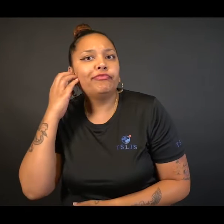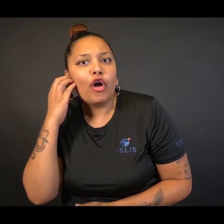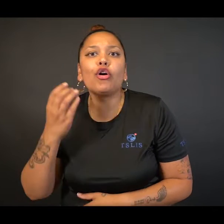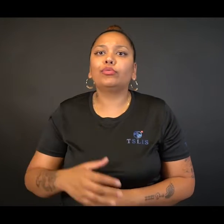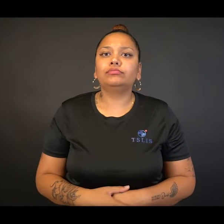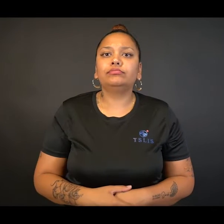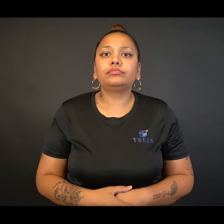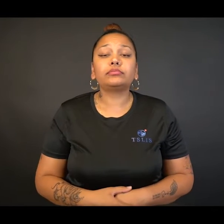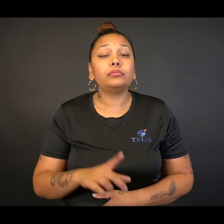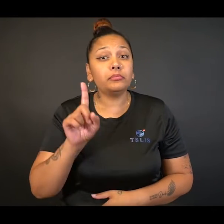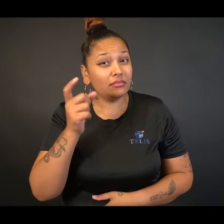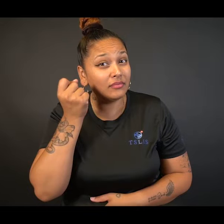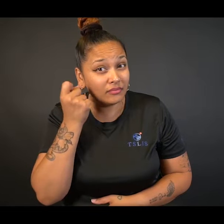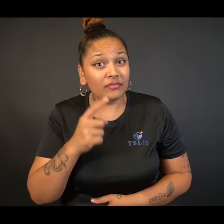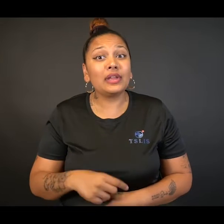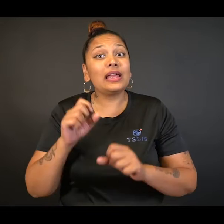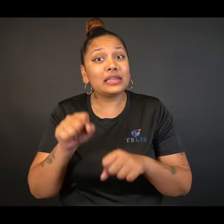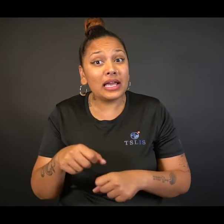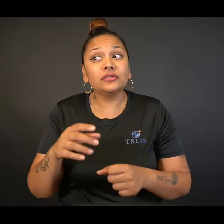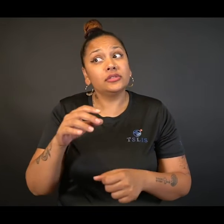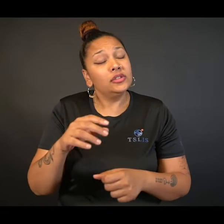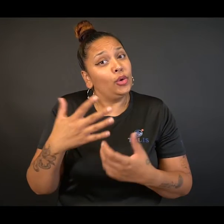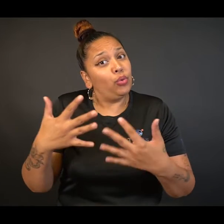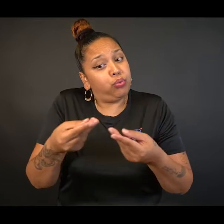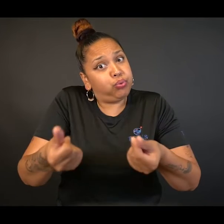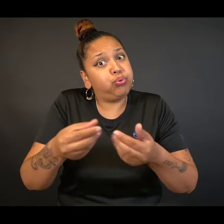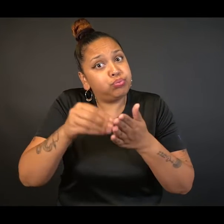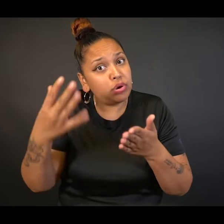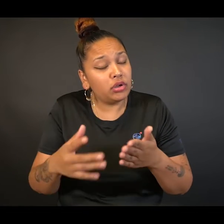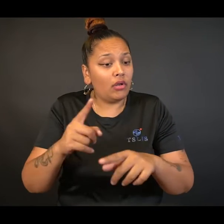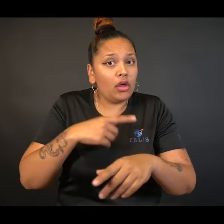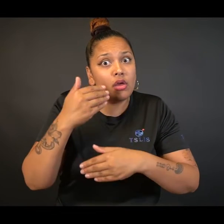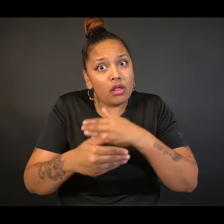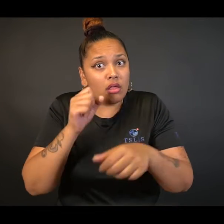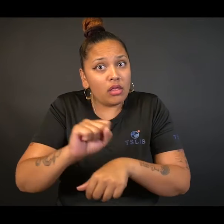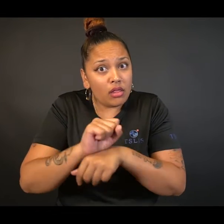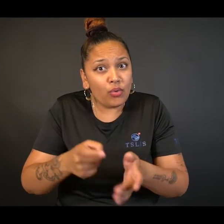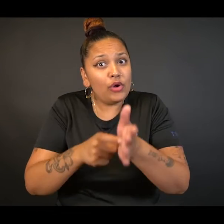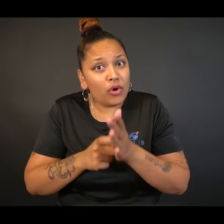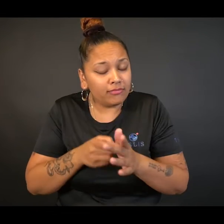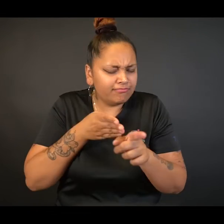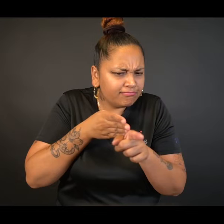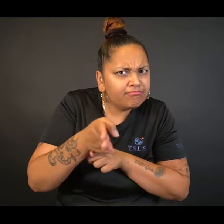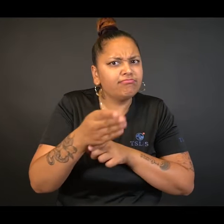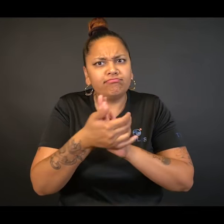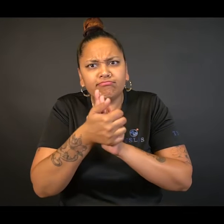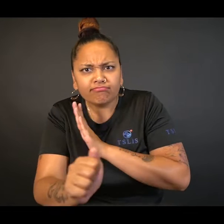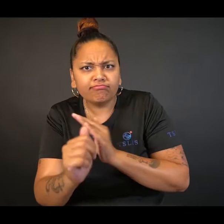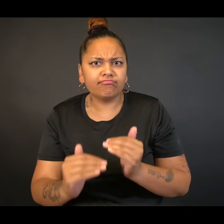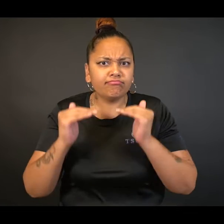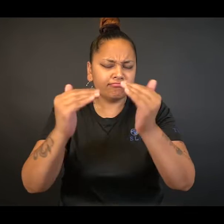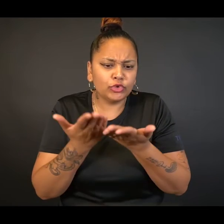But this can be an expensive and cumbersome process that requires specialized skills and tools.